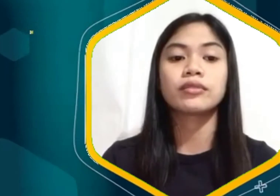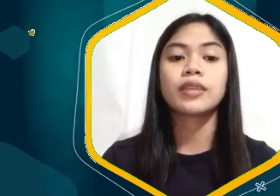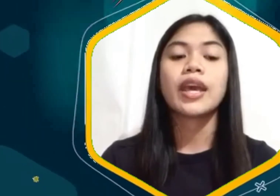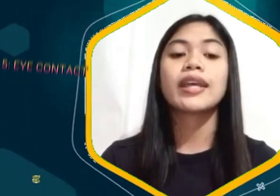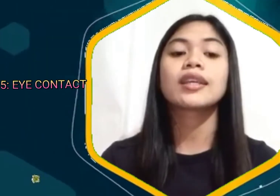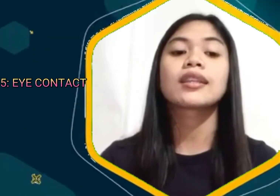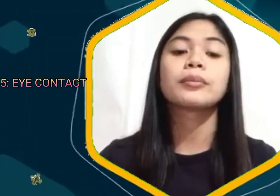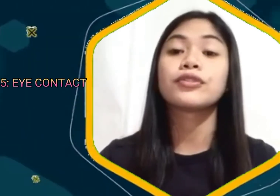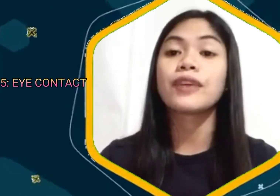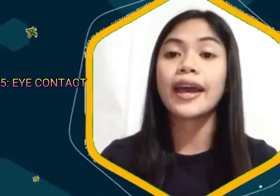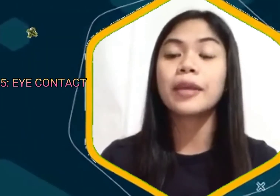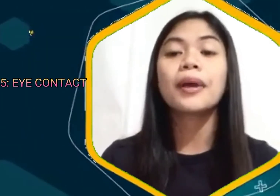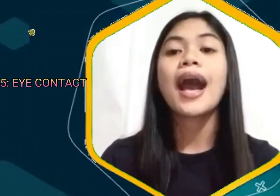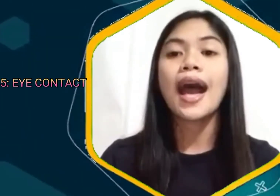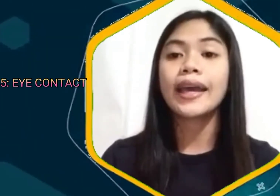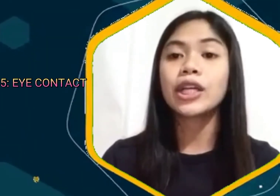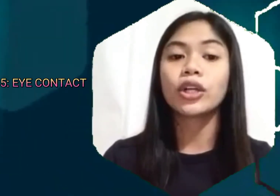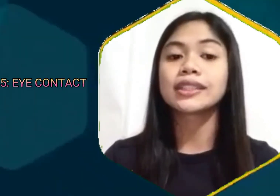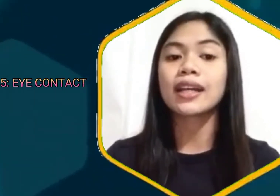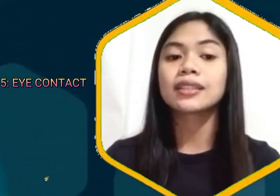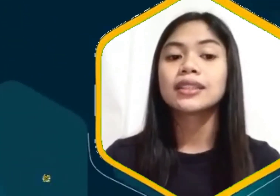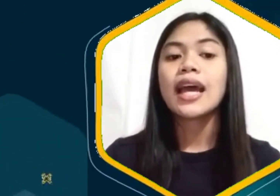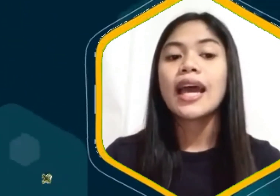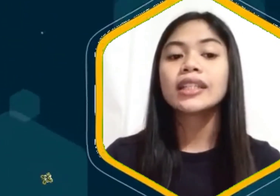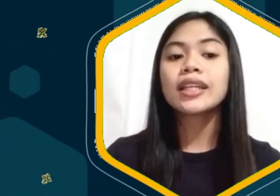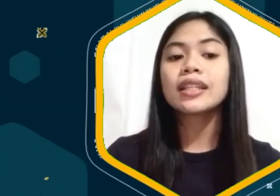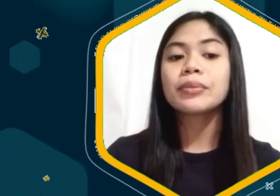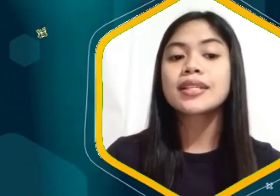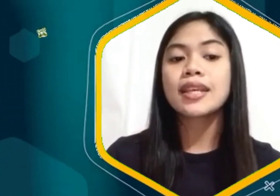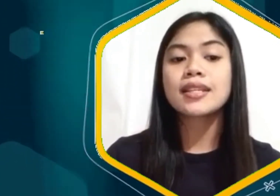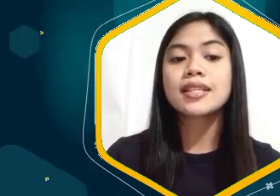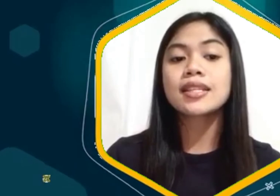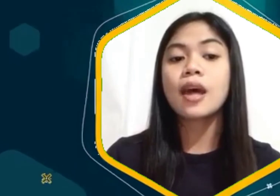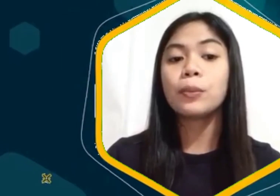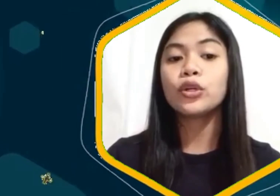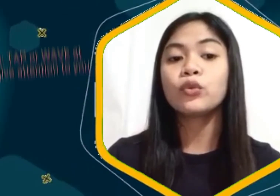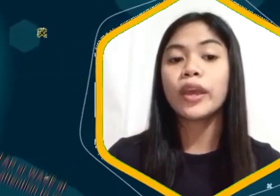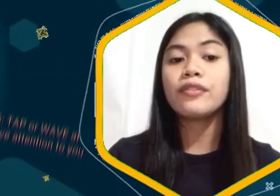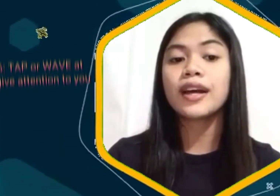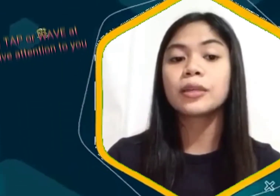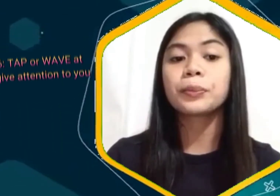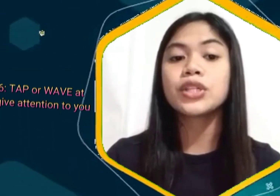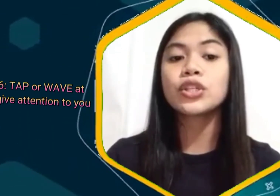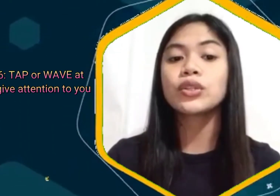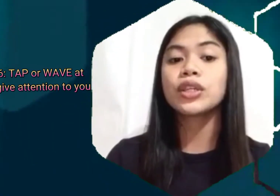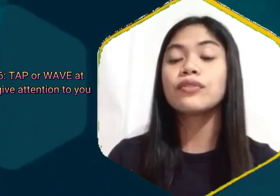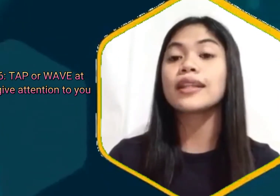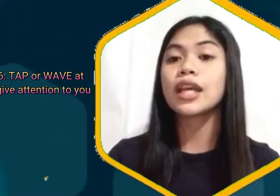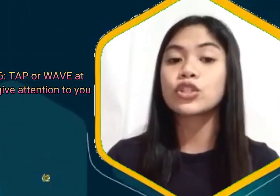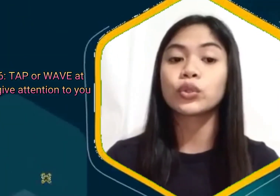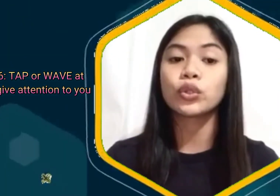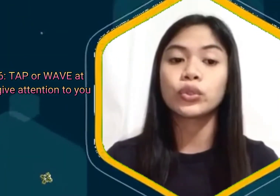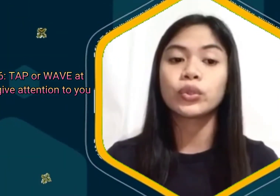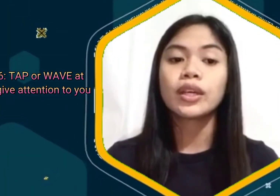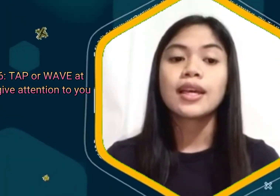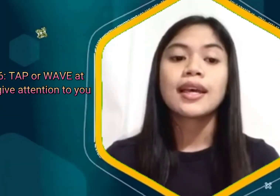distraction. Etiquette number five, eye contact. Etiquette number six, stop or wave at the person to give